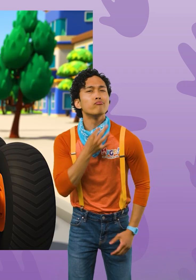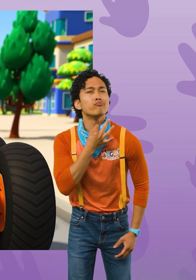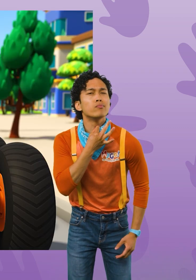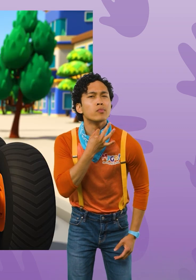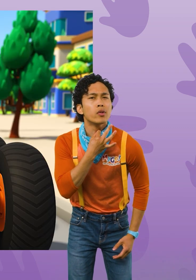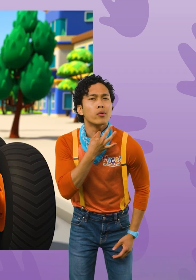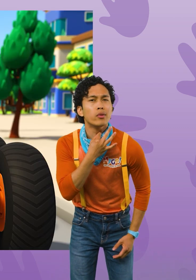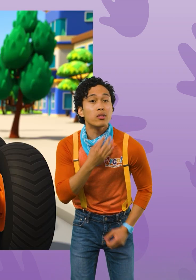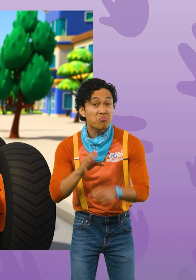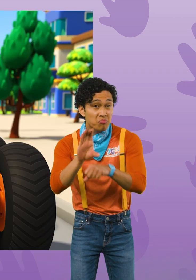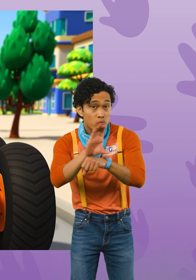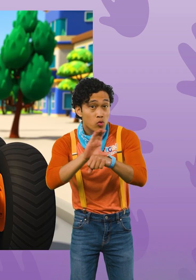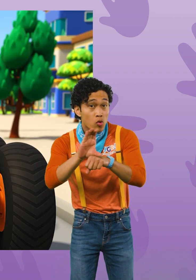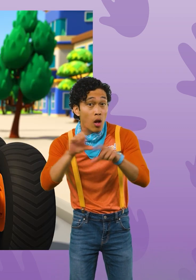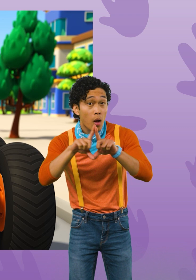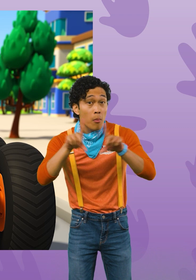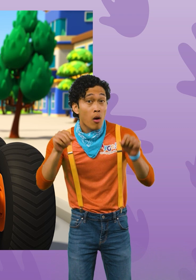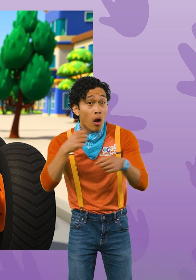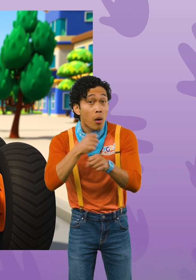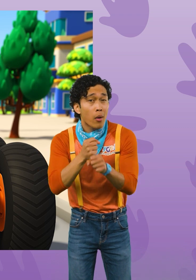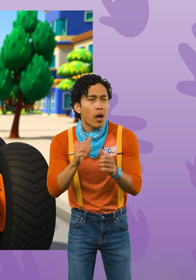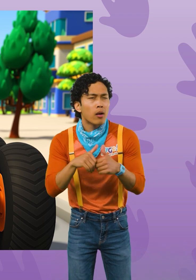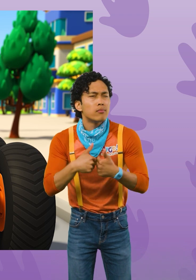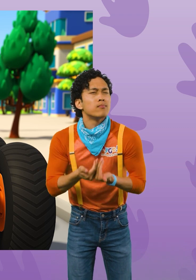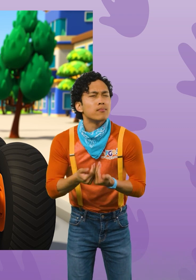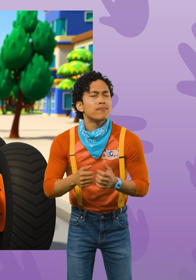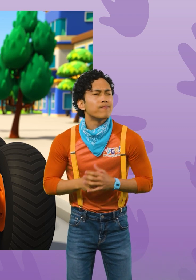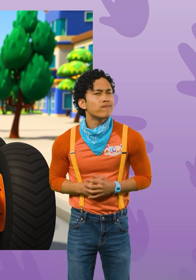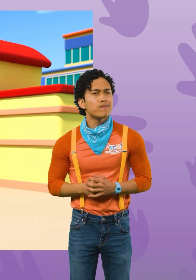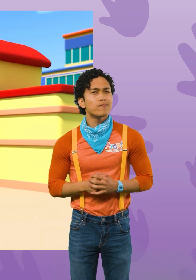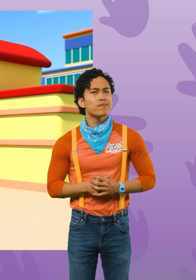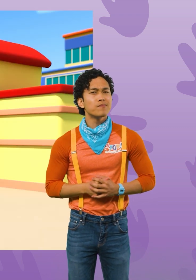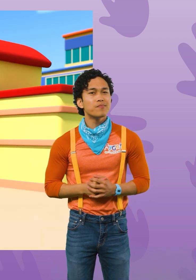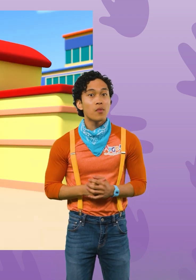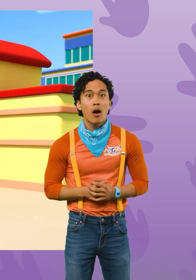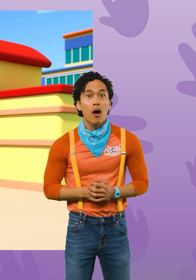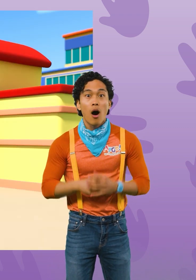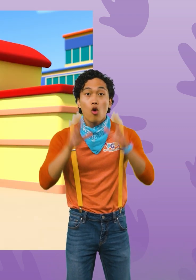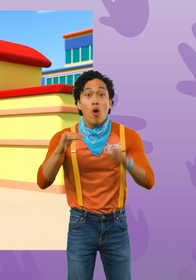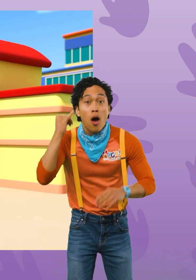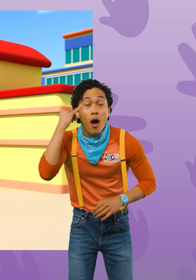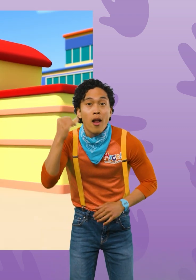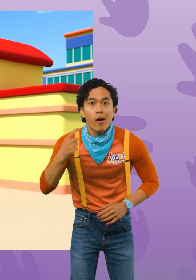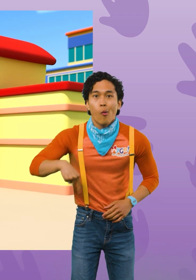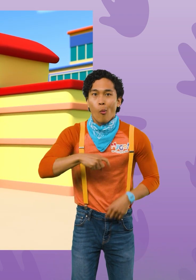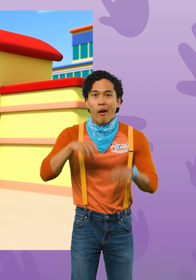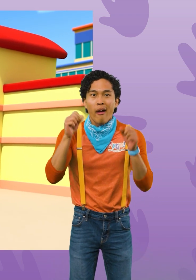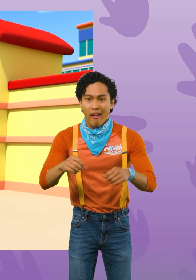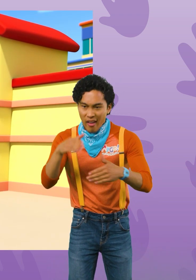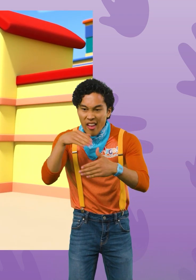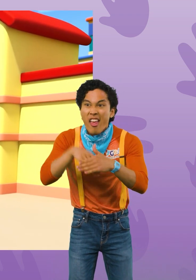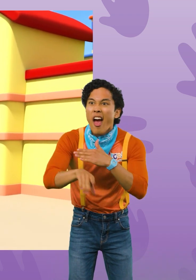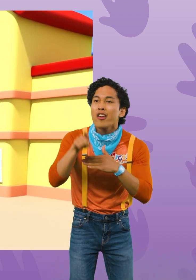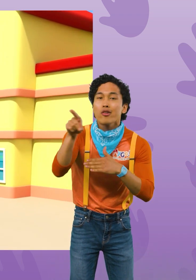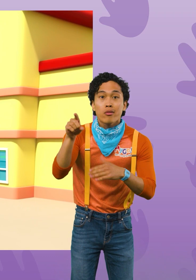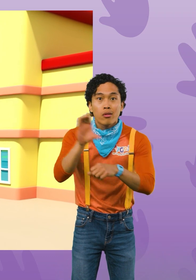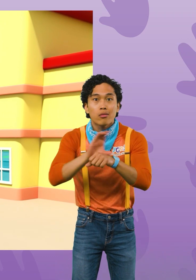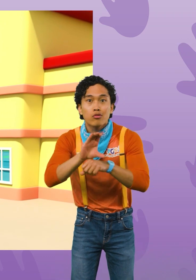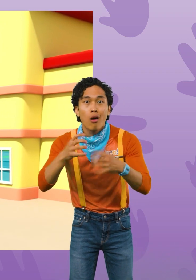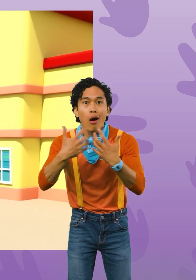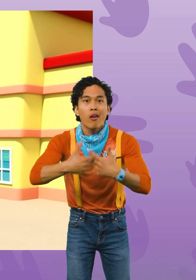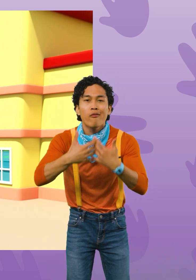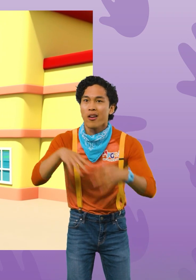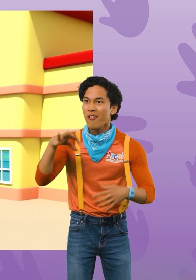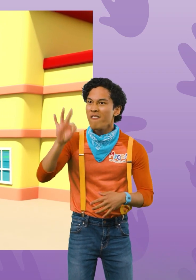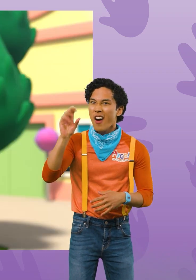I wonder, how are chocolate bars made? Great idea! We can go into that chocolate factory